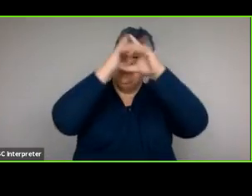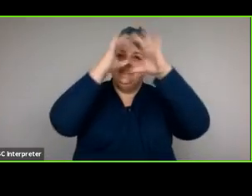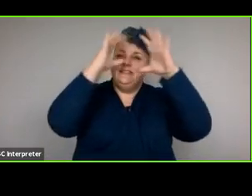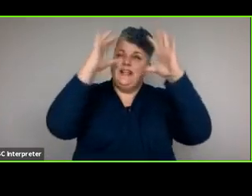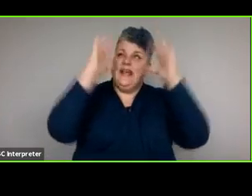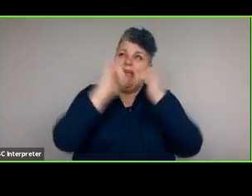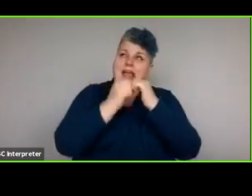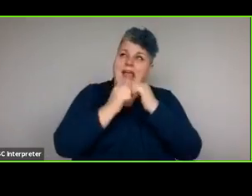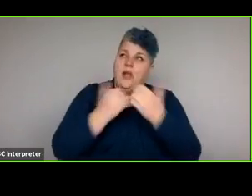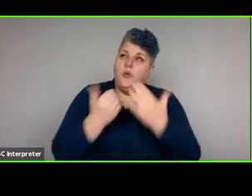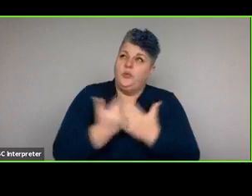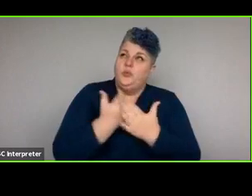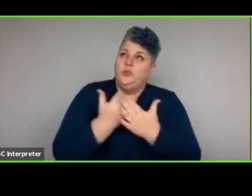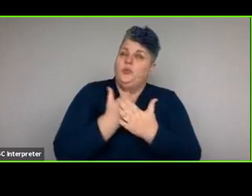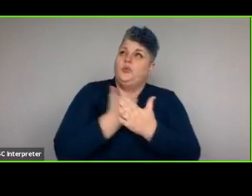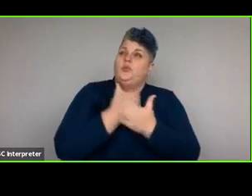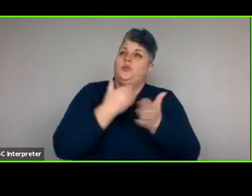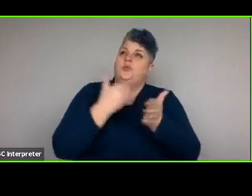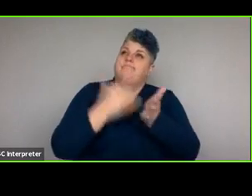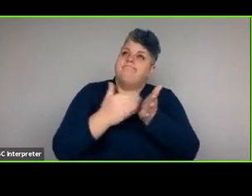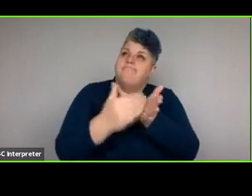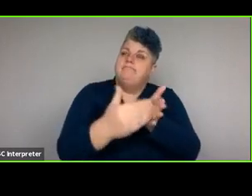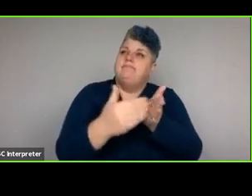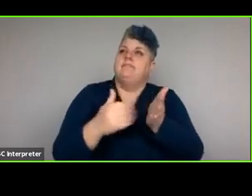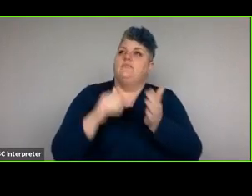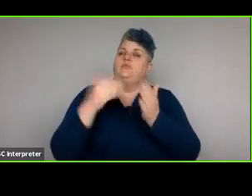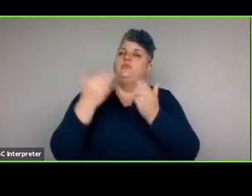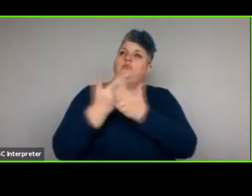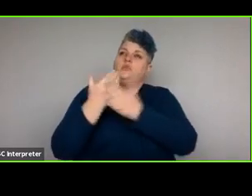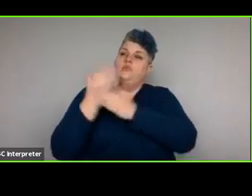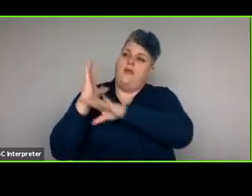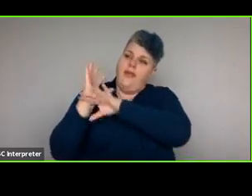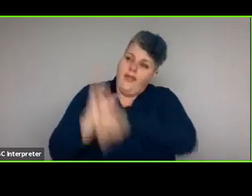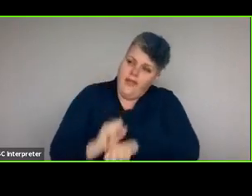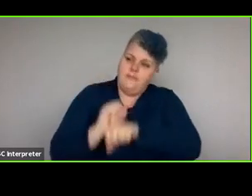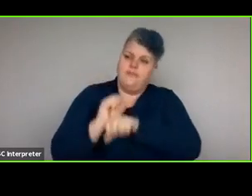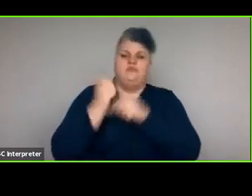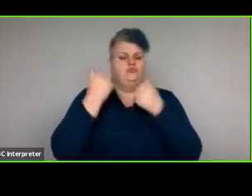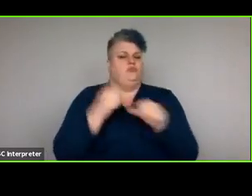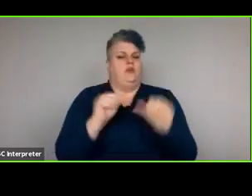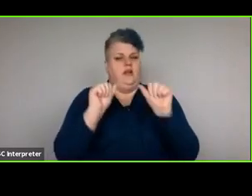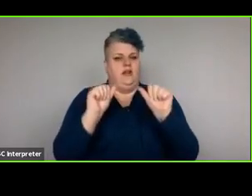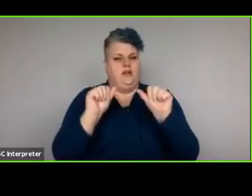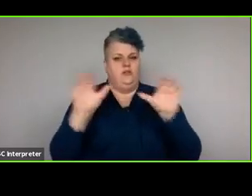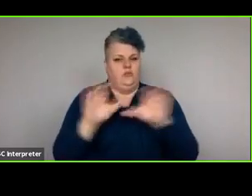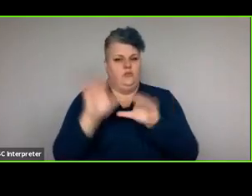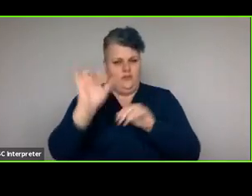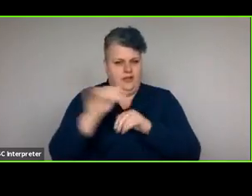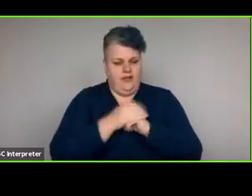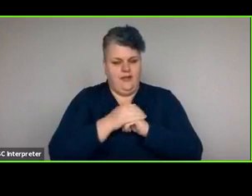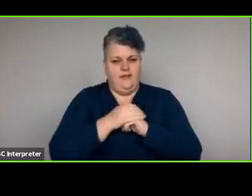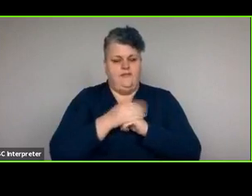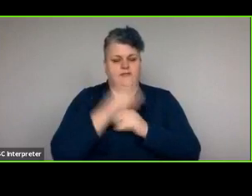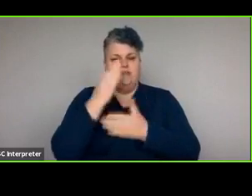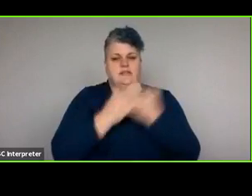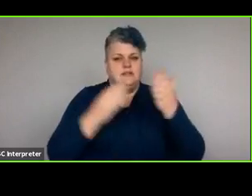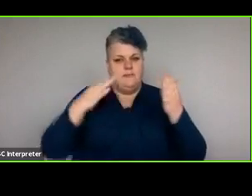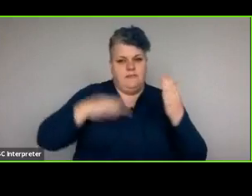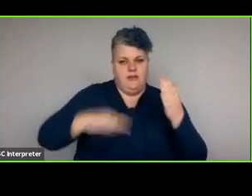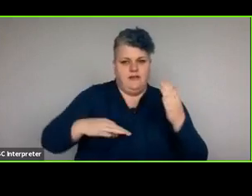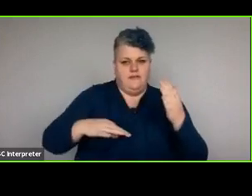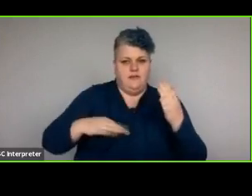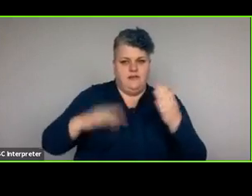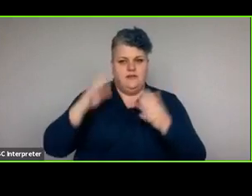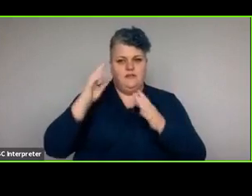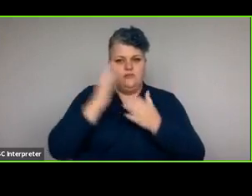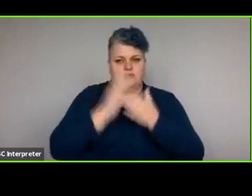things, new routines or new habits, I encourage you to do that. And hopefully that might be some benefit to some folks and